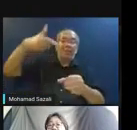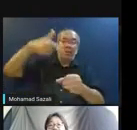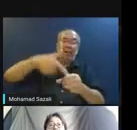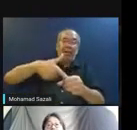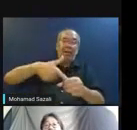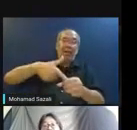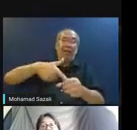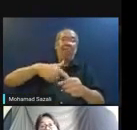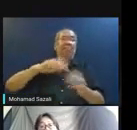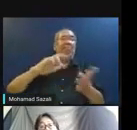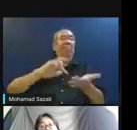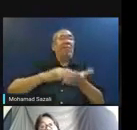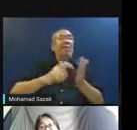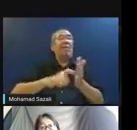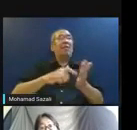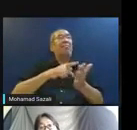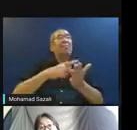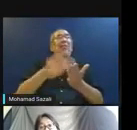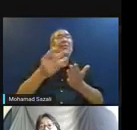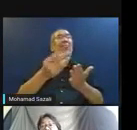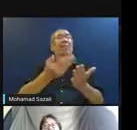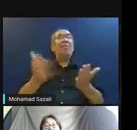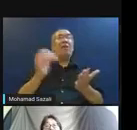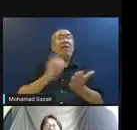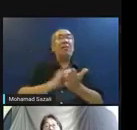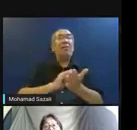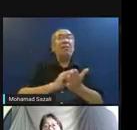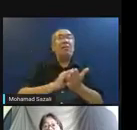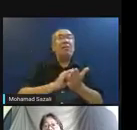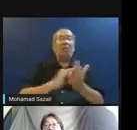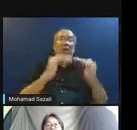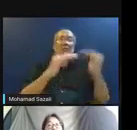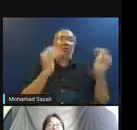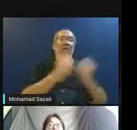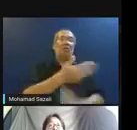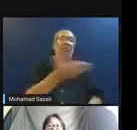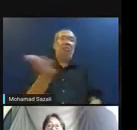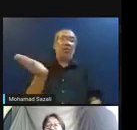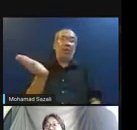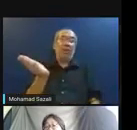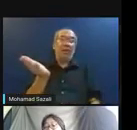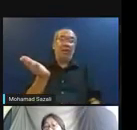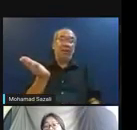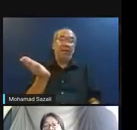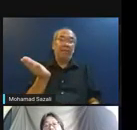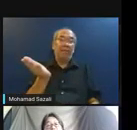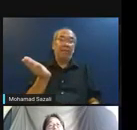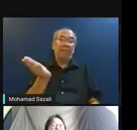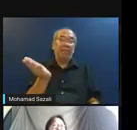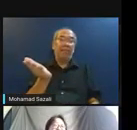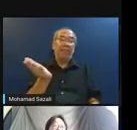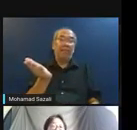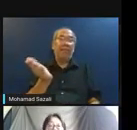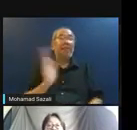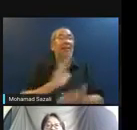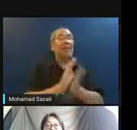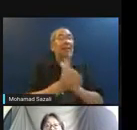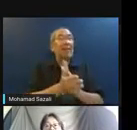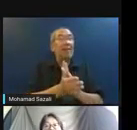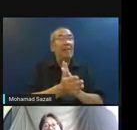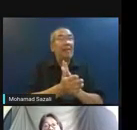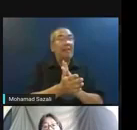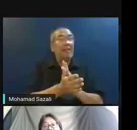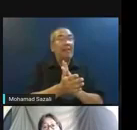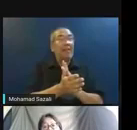transport, or even private transport. And even if we use that, we have to pay toll, we have to pay parking, we have to pay petrol.